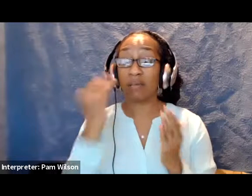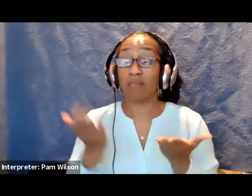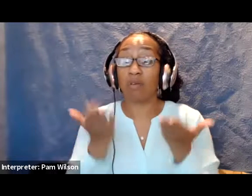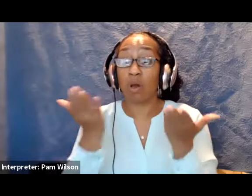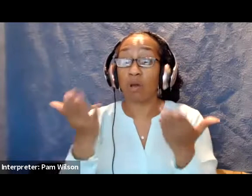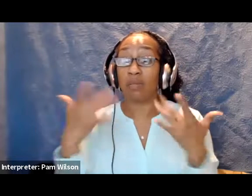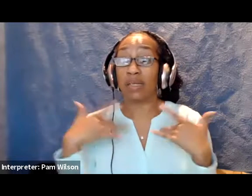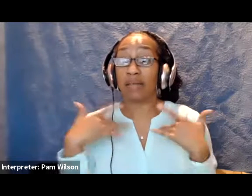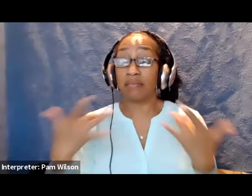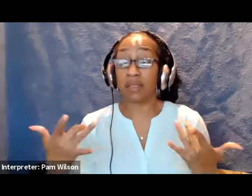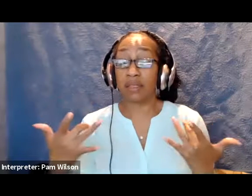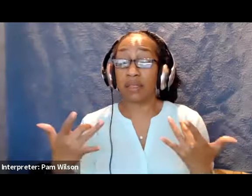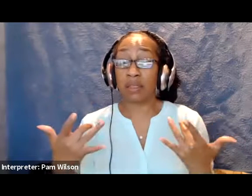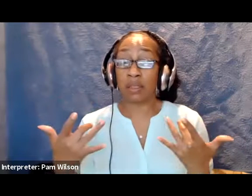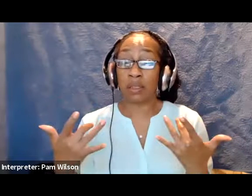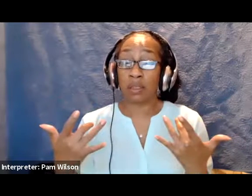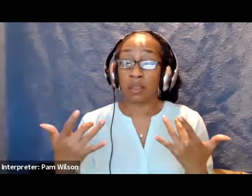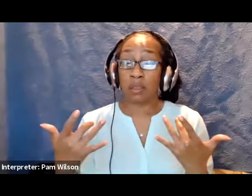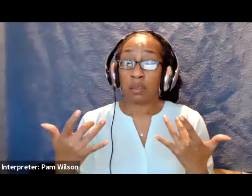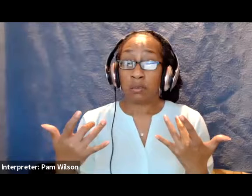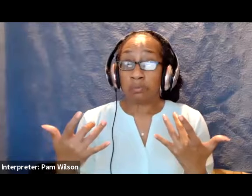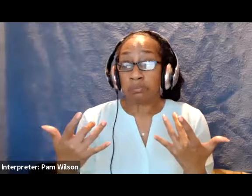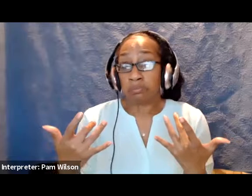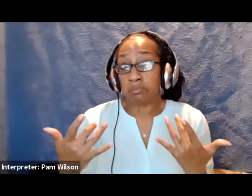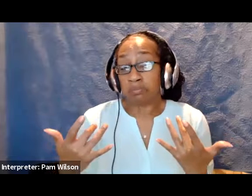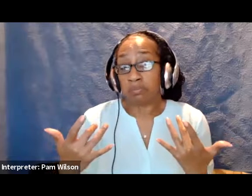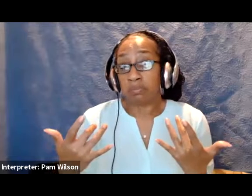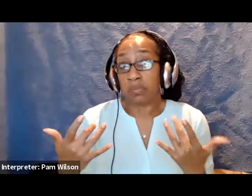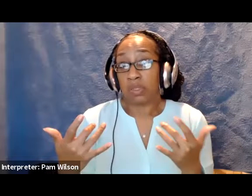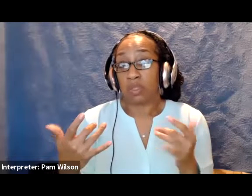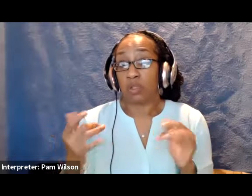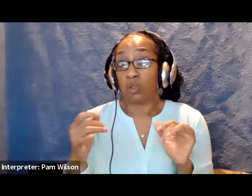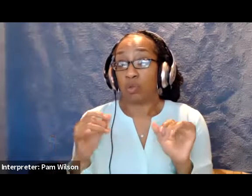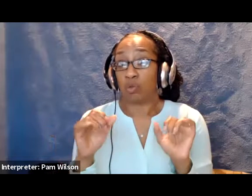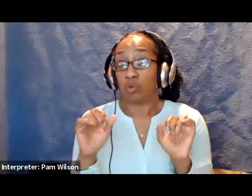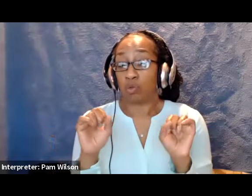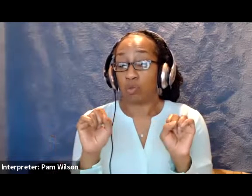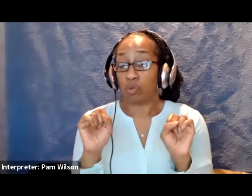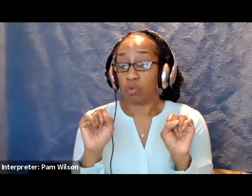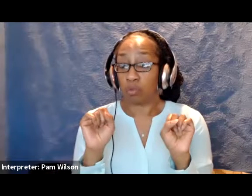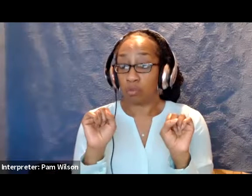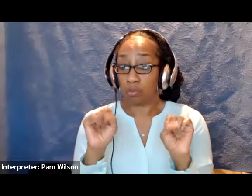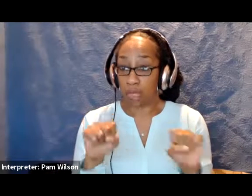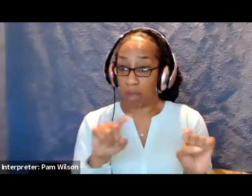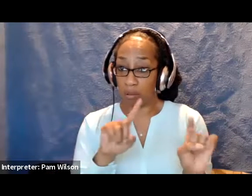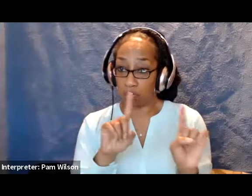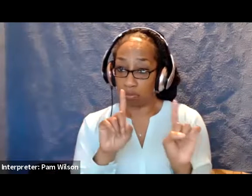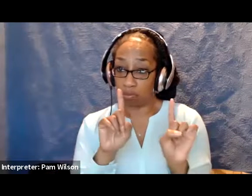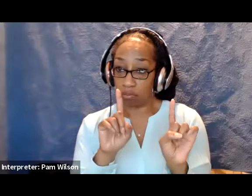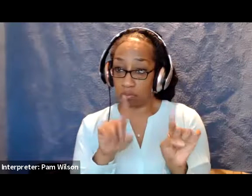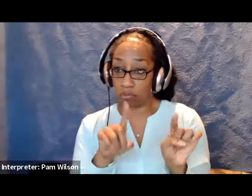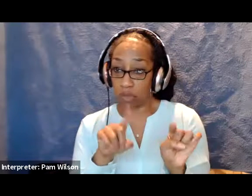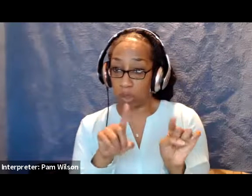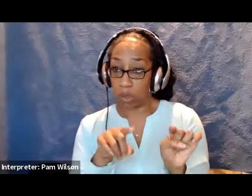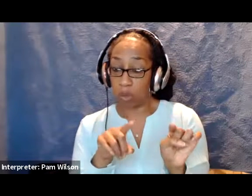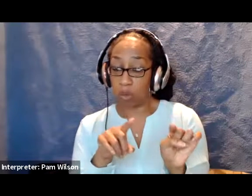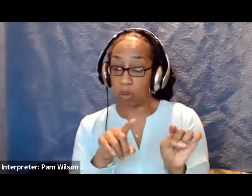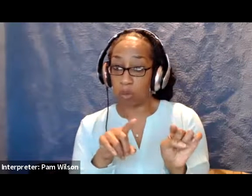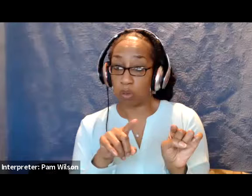you may say you can attend